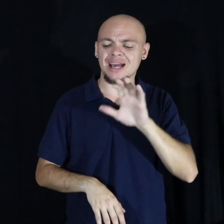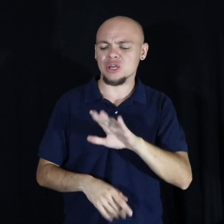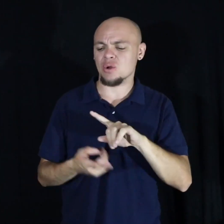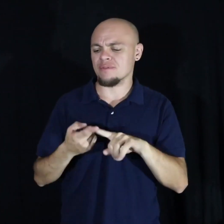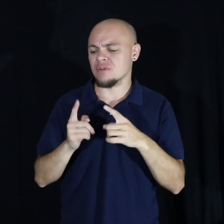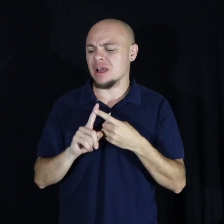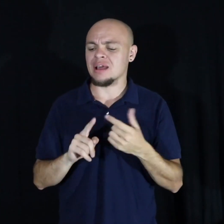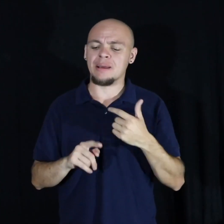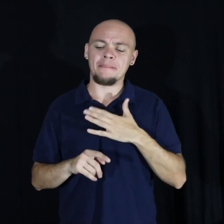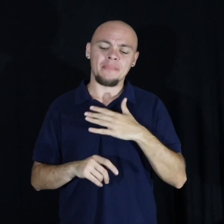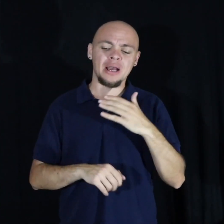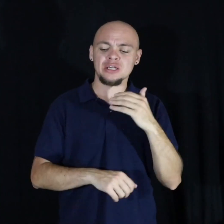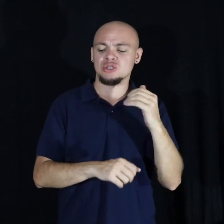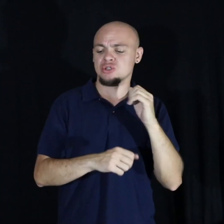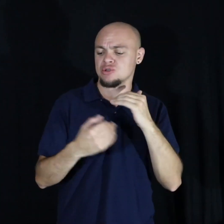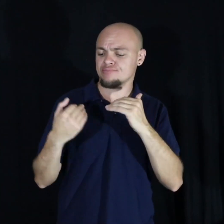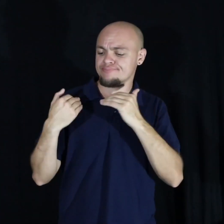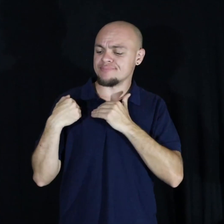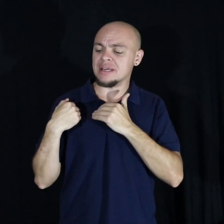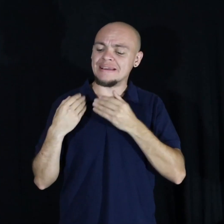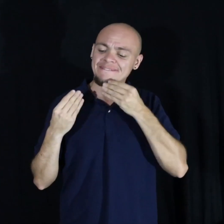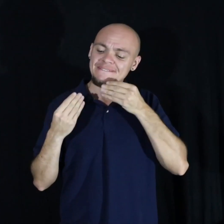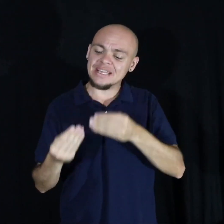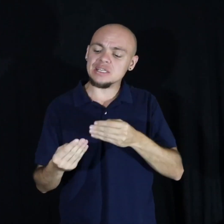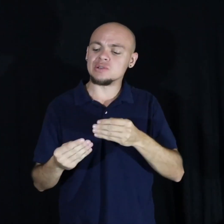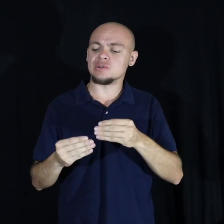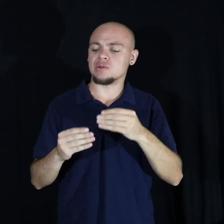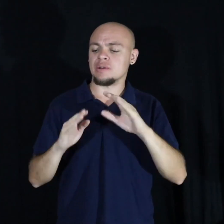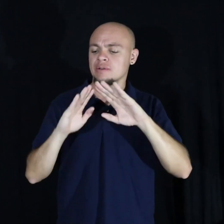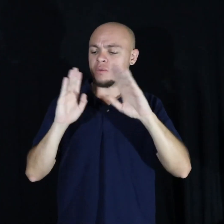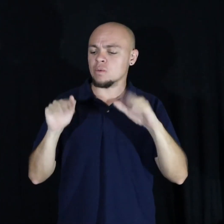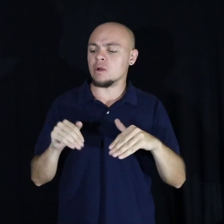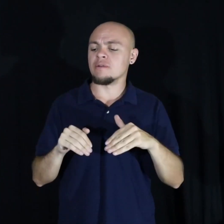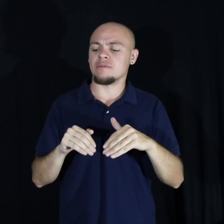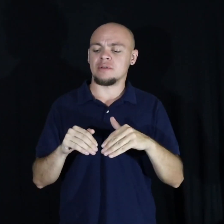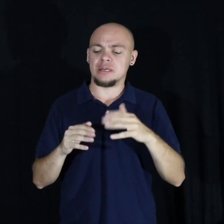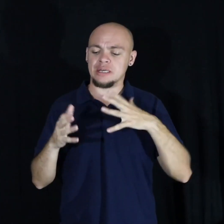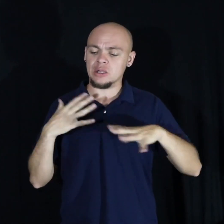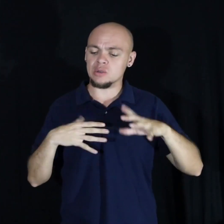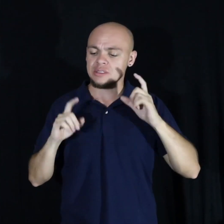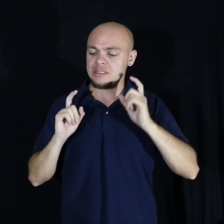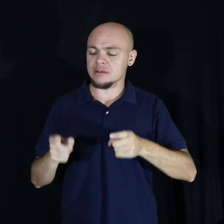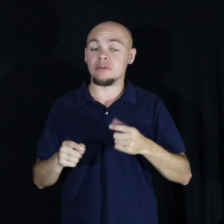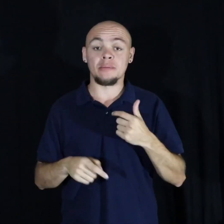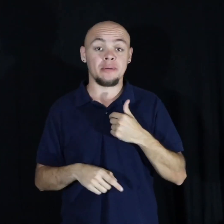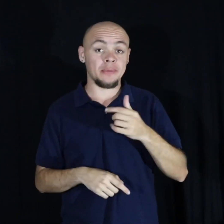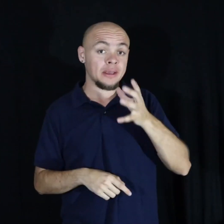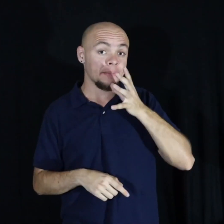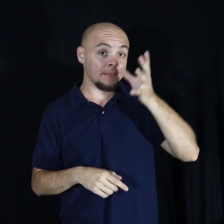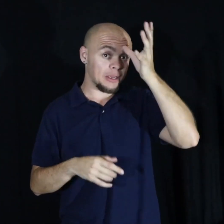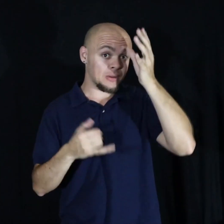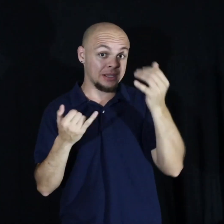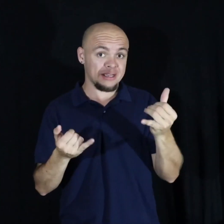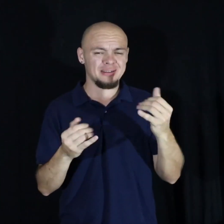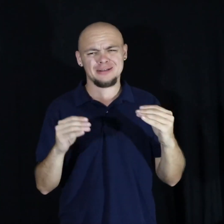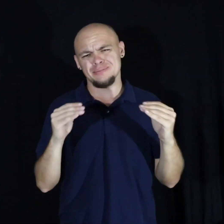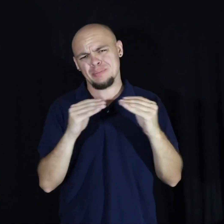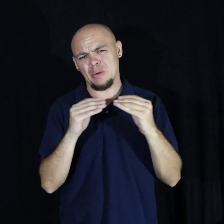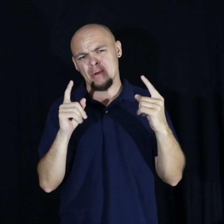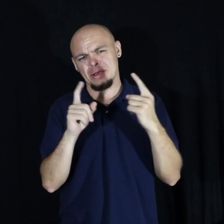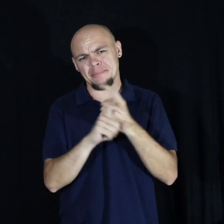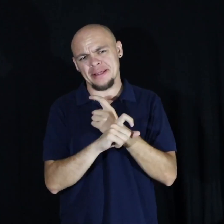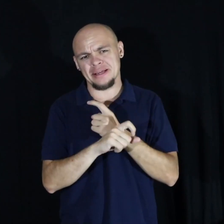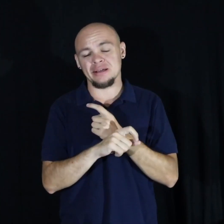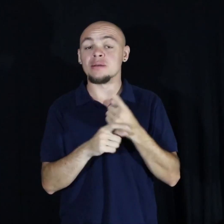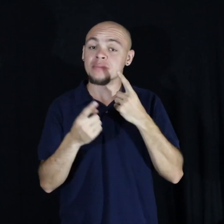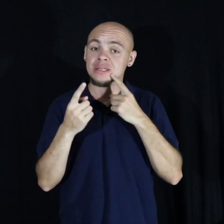job is to feed, clothe, and put a roof over your head. Well, as a parent myself today, I can tell you it's a lot more to it than that. And I've